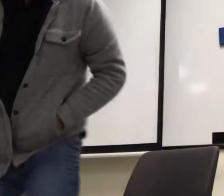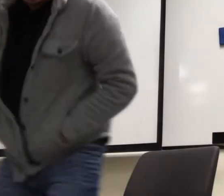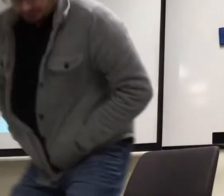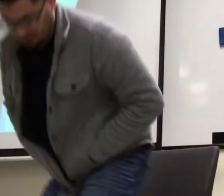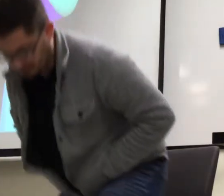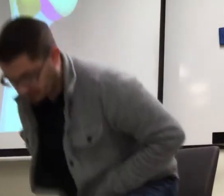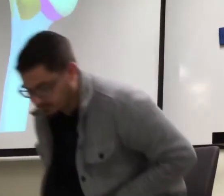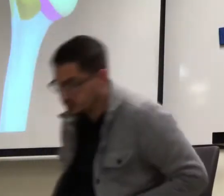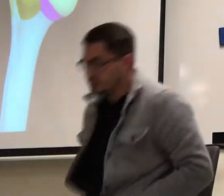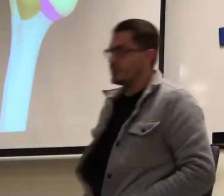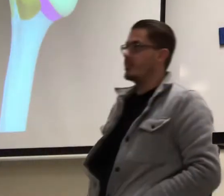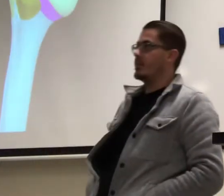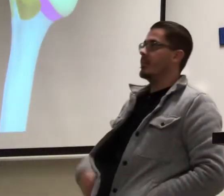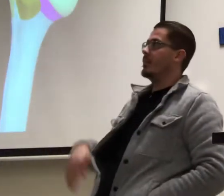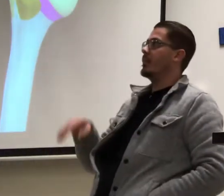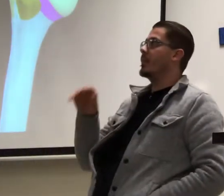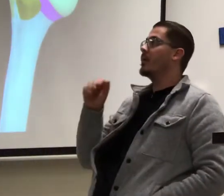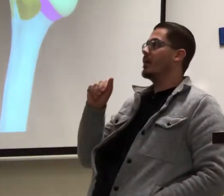The anatomical neck,